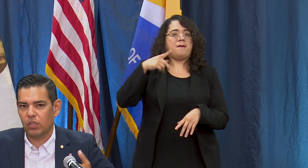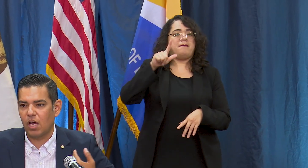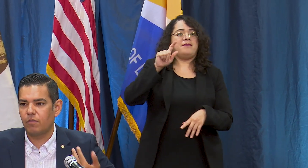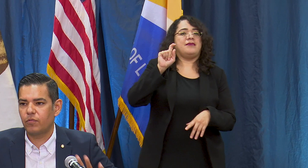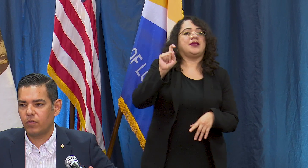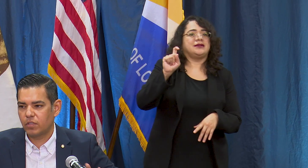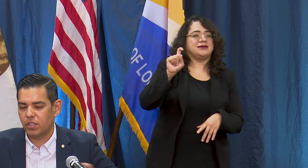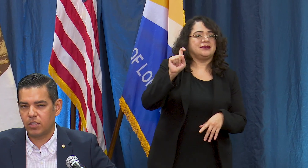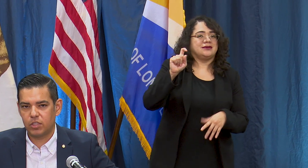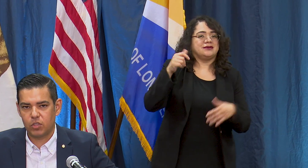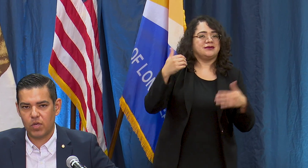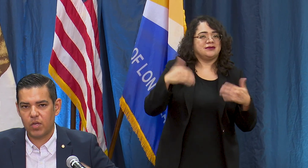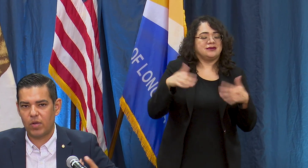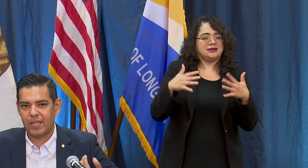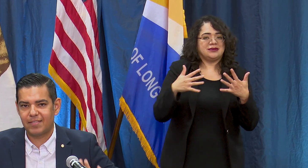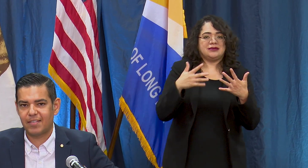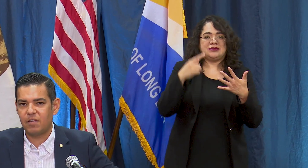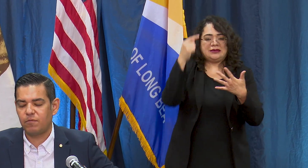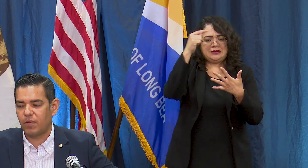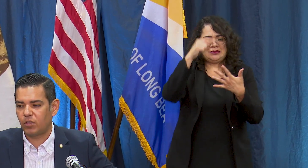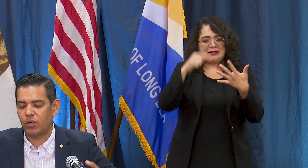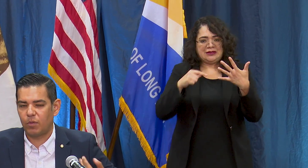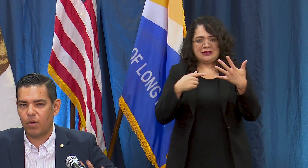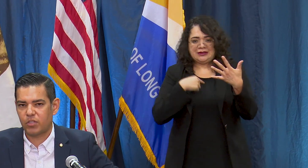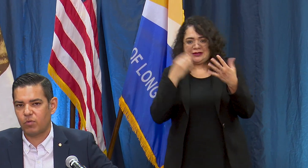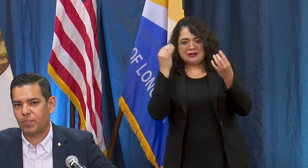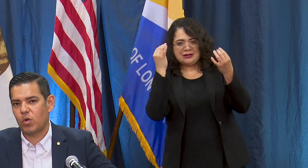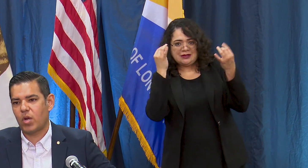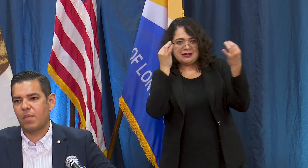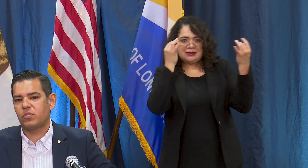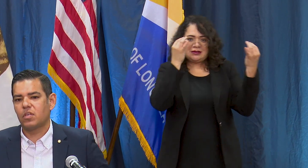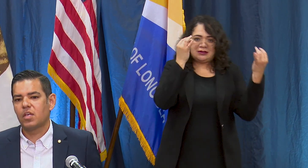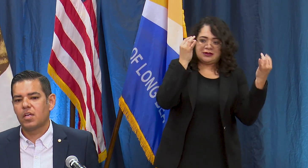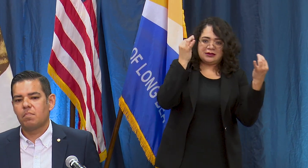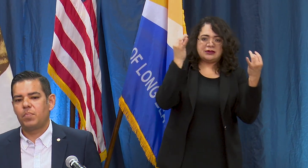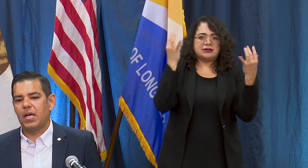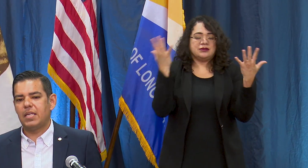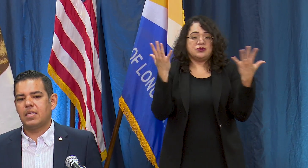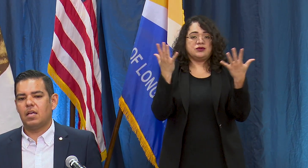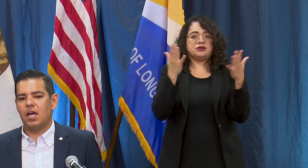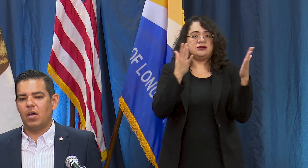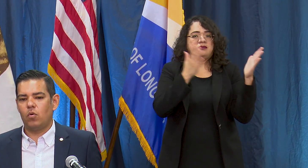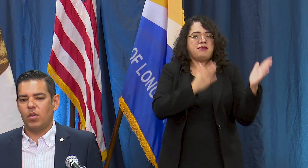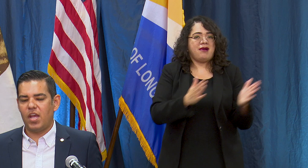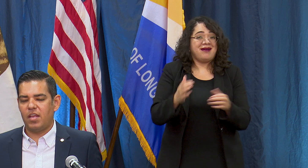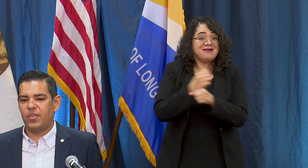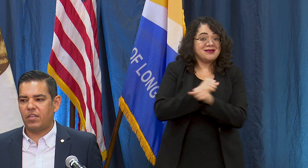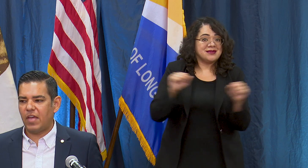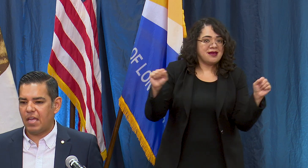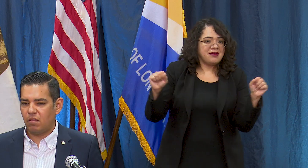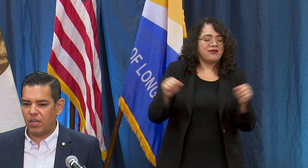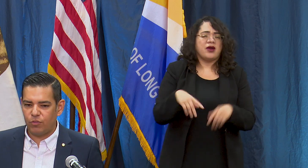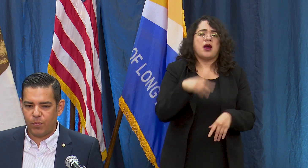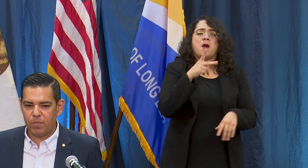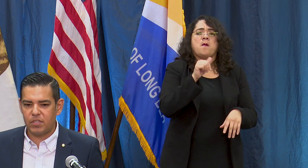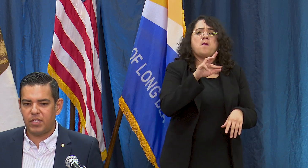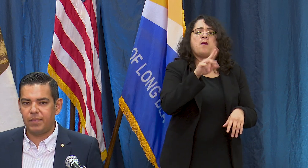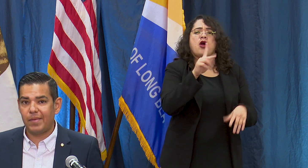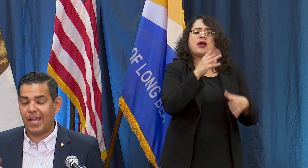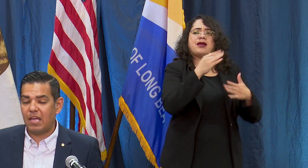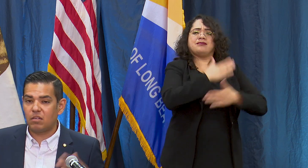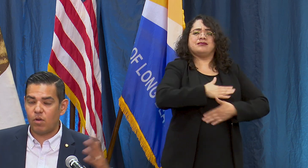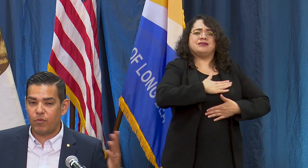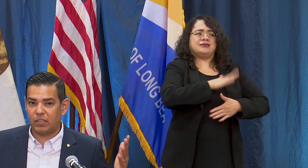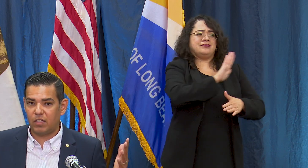We would love to do it in a way that's safe, including our Parks and Rec programs. But, and I think that the health department